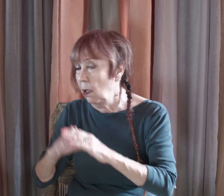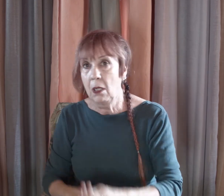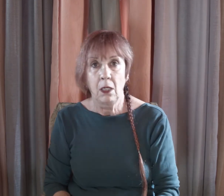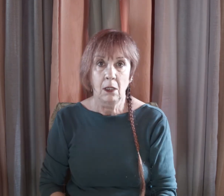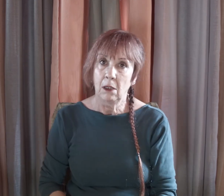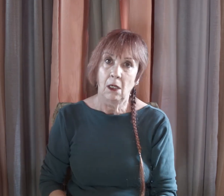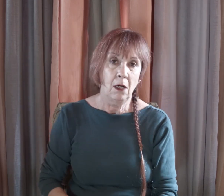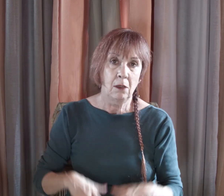because